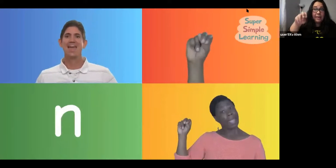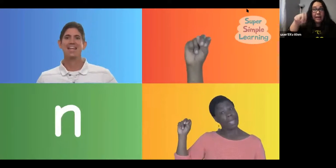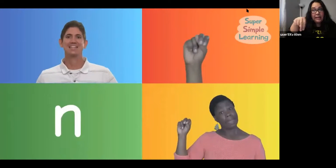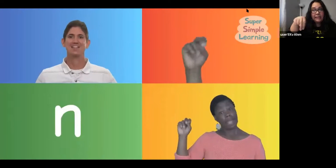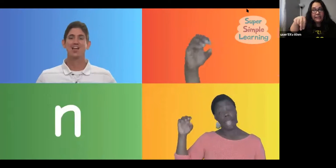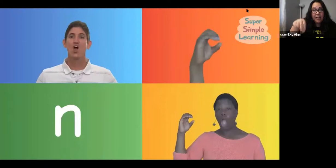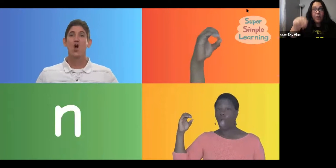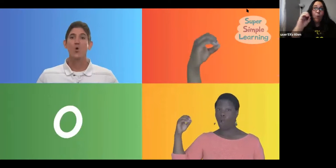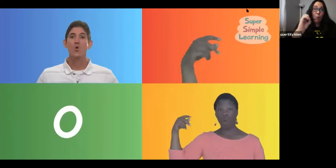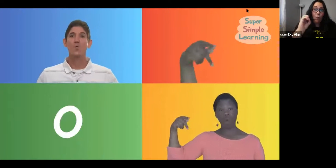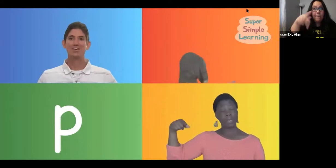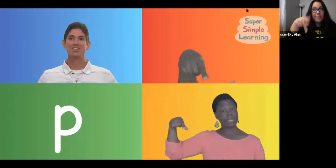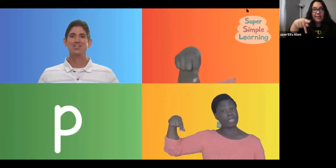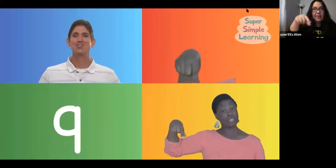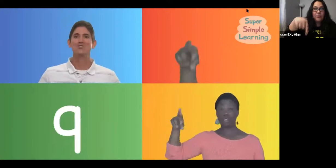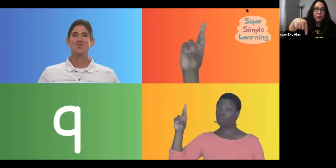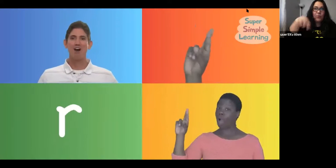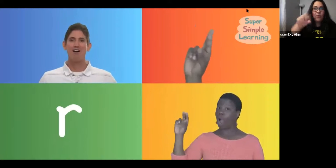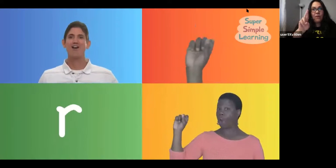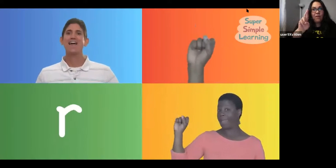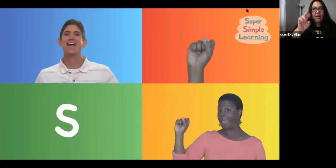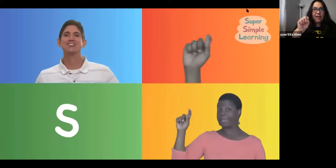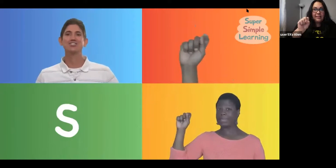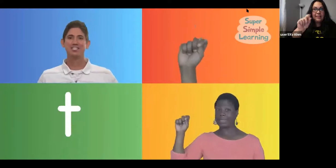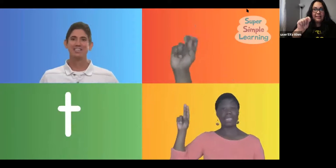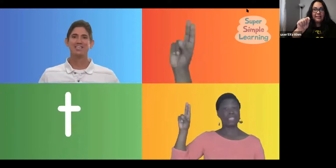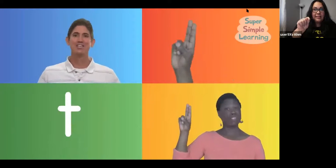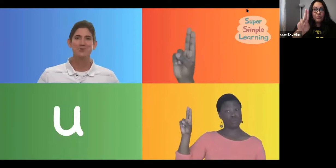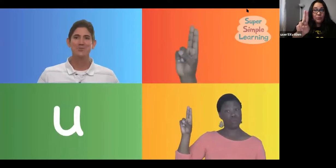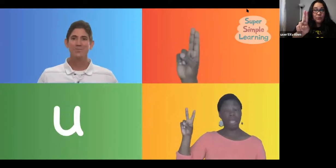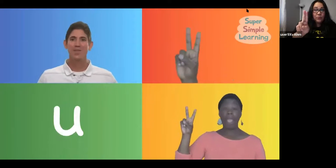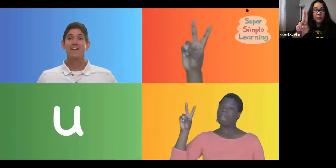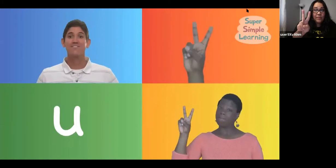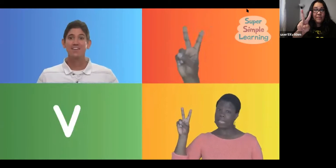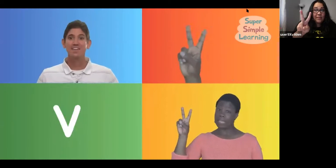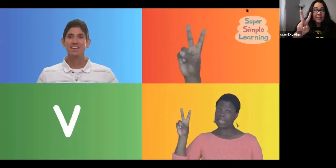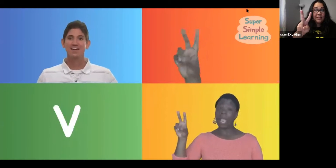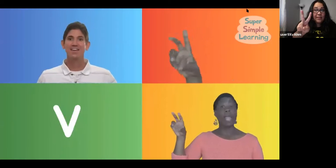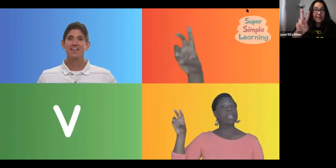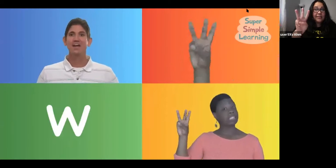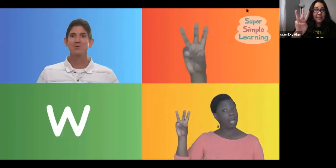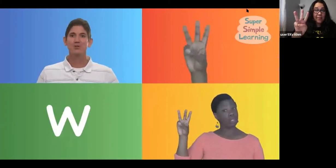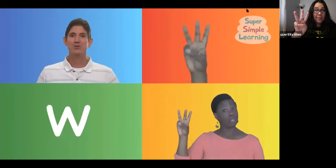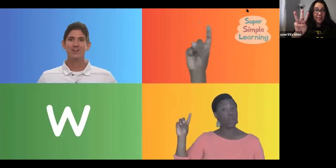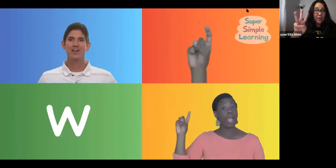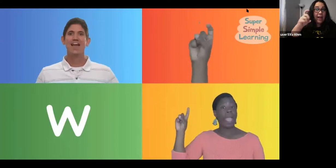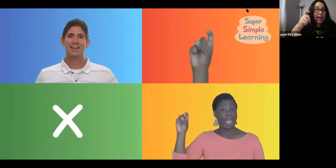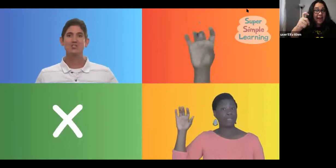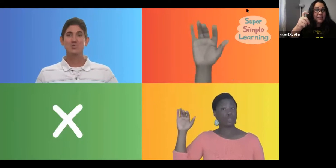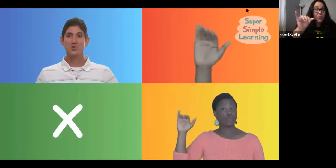N, O, P, Q, R, S, T, U, V, W, X,